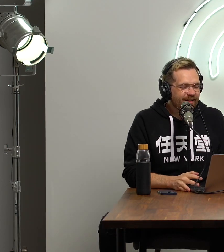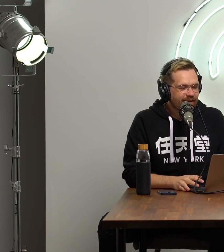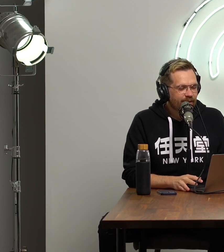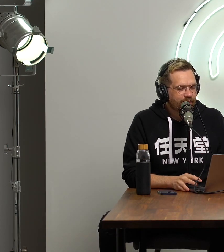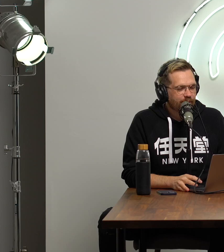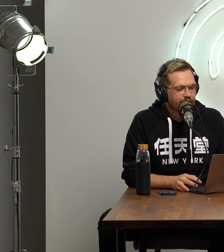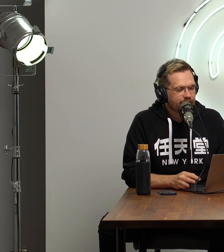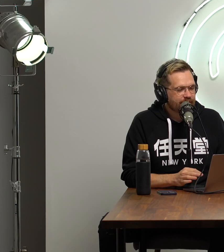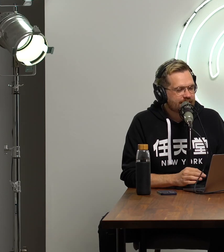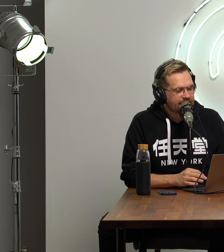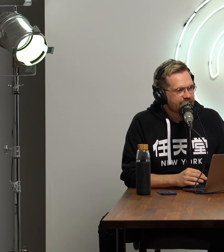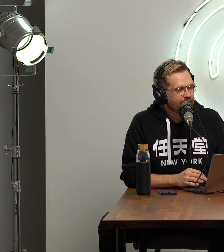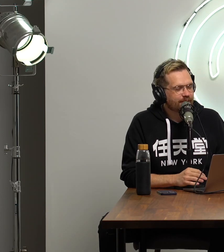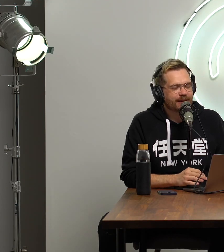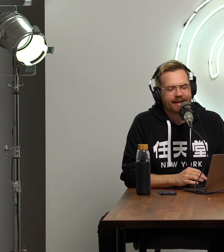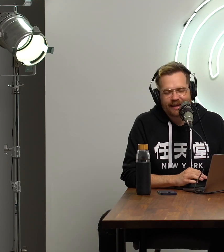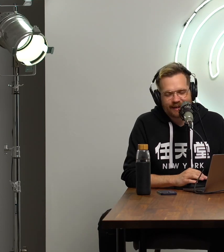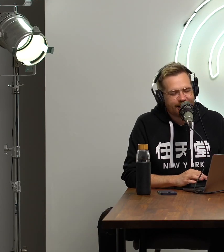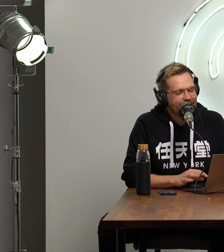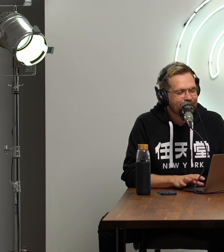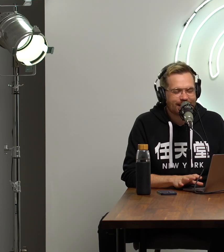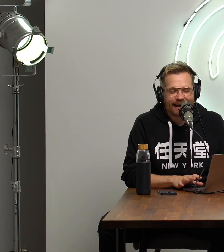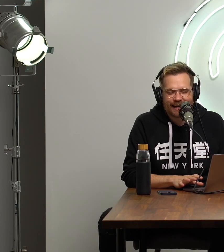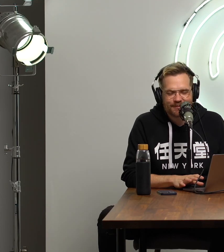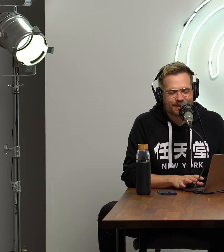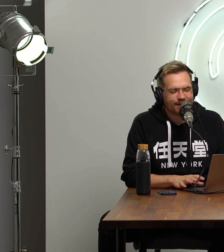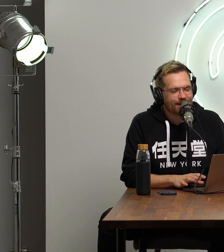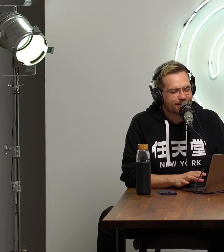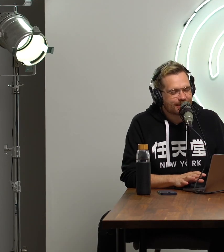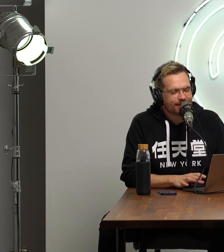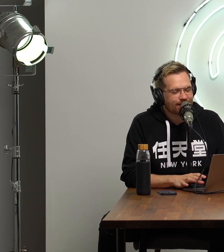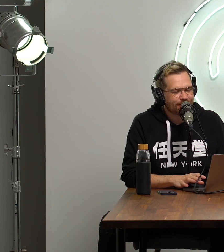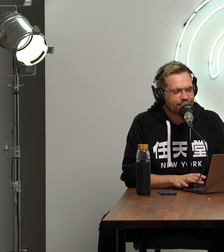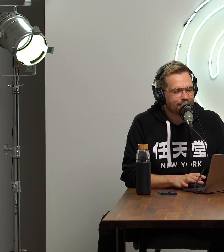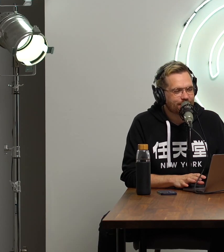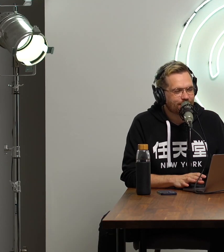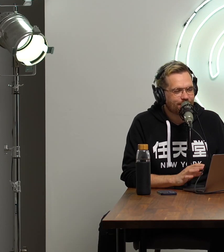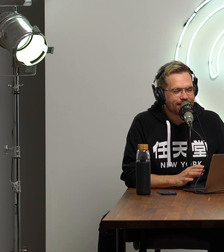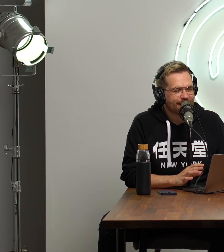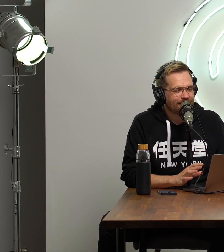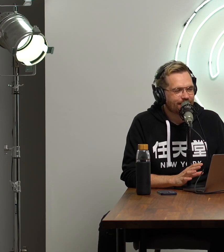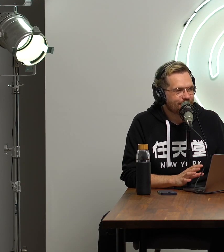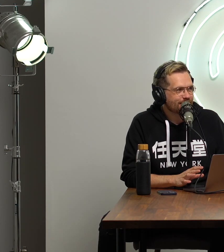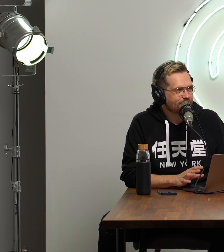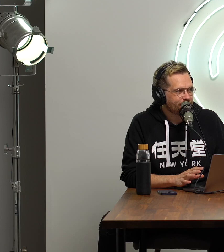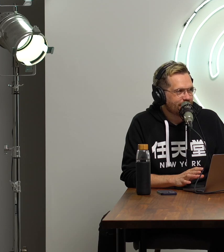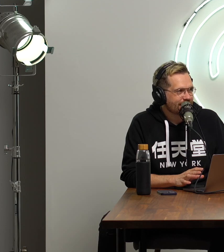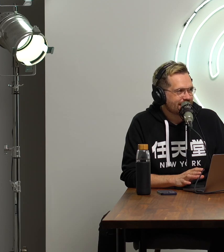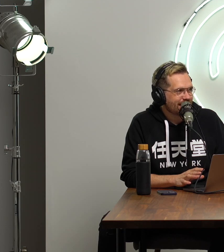telling you wait is it if you've had it okay i have to i'm sorry i wasn't gonna go there but what on earth is big mac salad